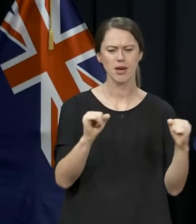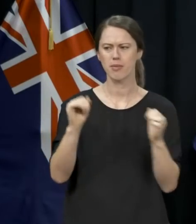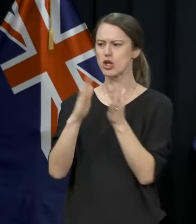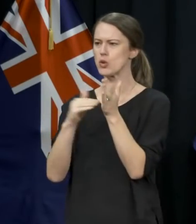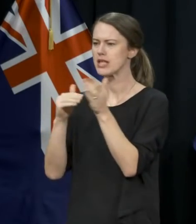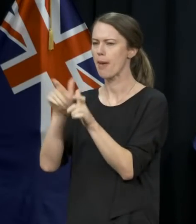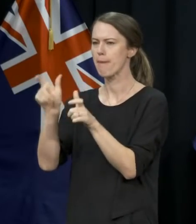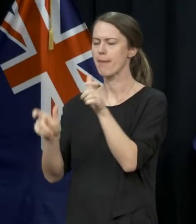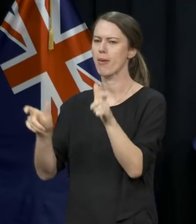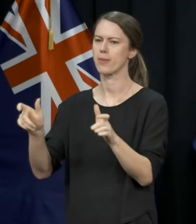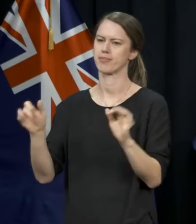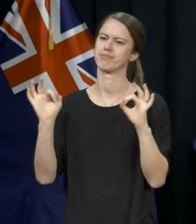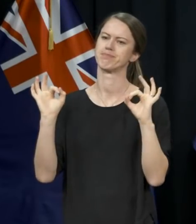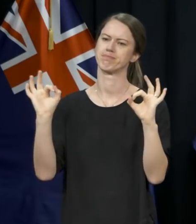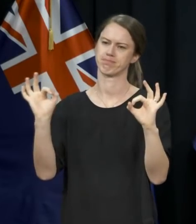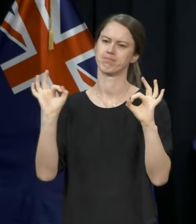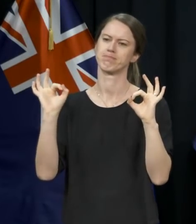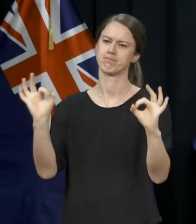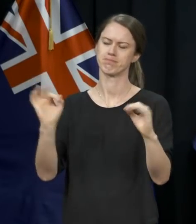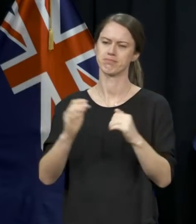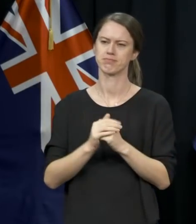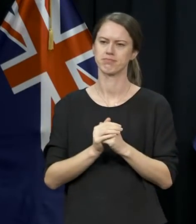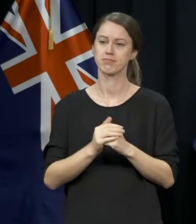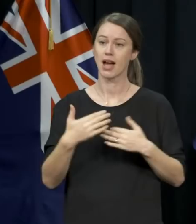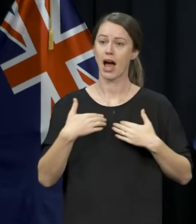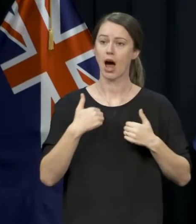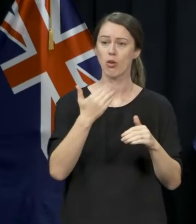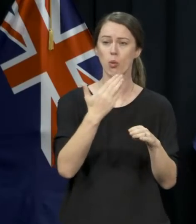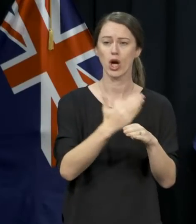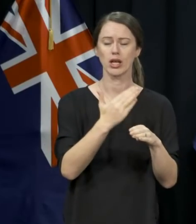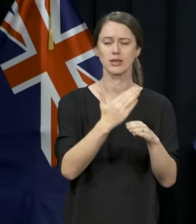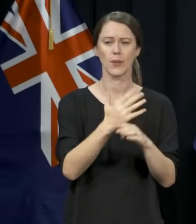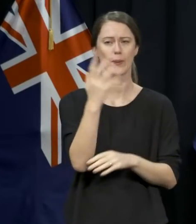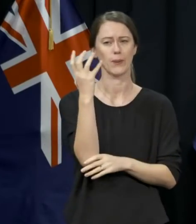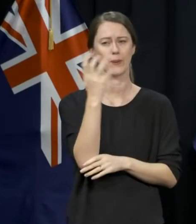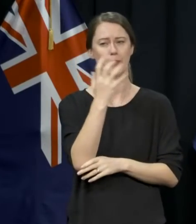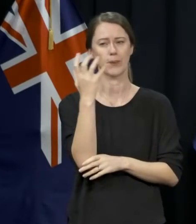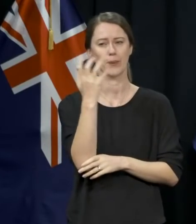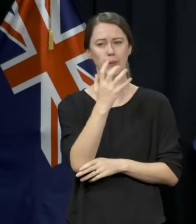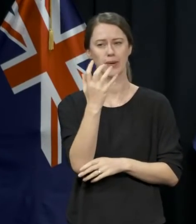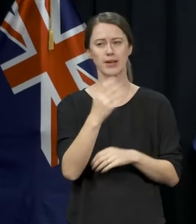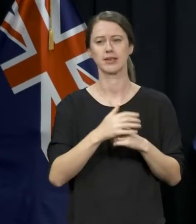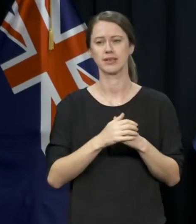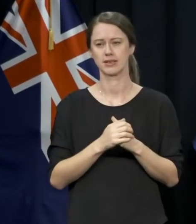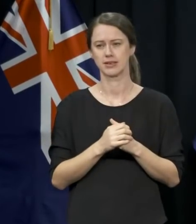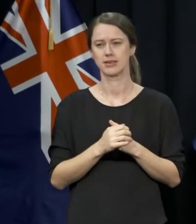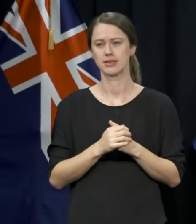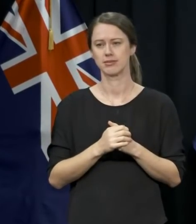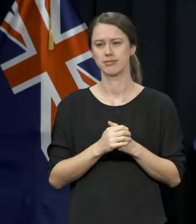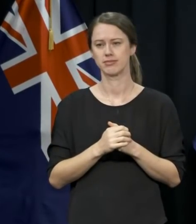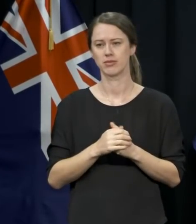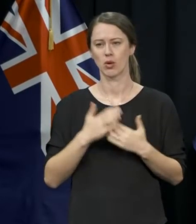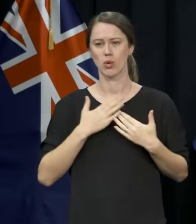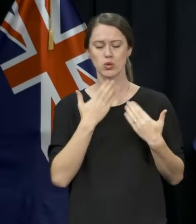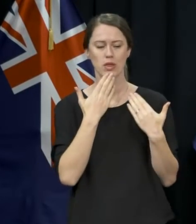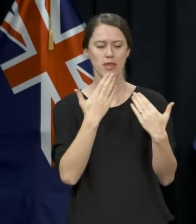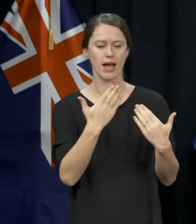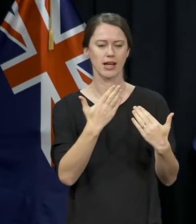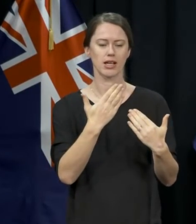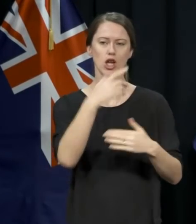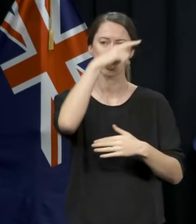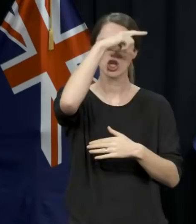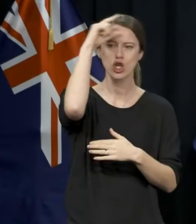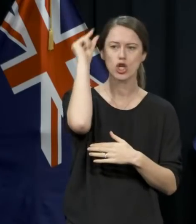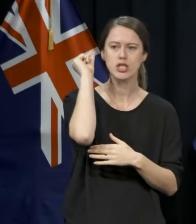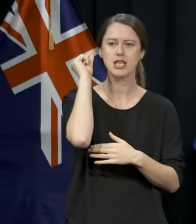The response from health workers at the front line has been astonishing. And I want to take this opportunity to thank the medical,